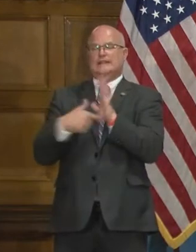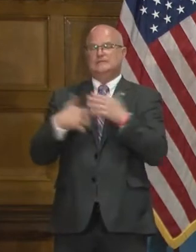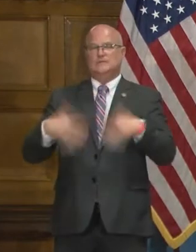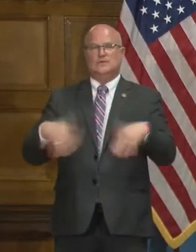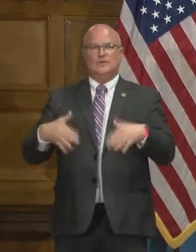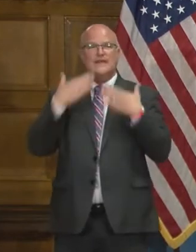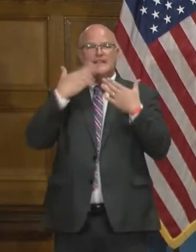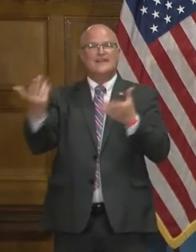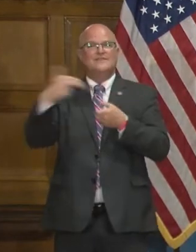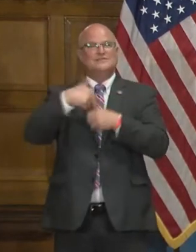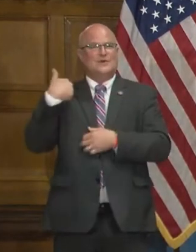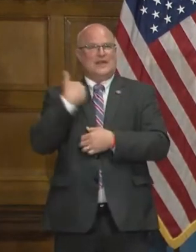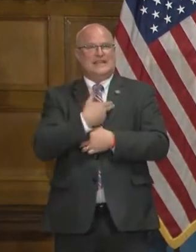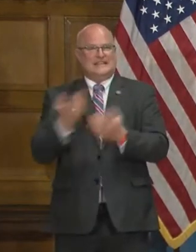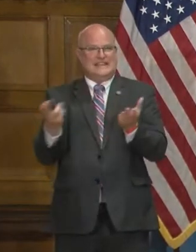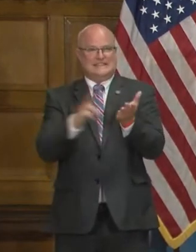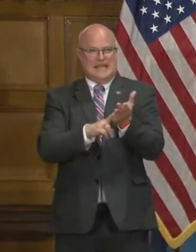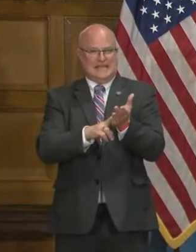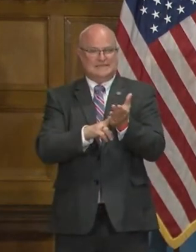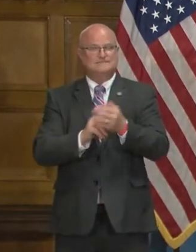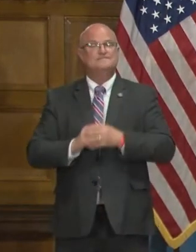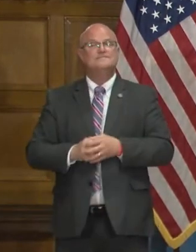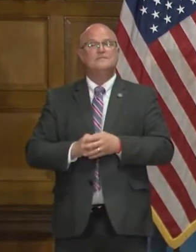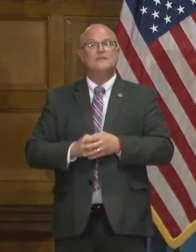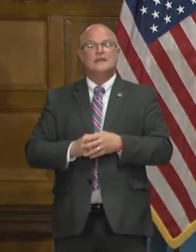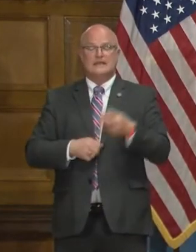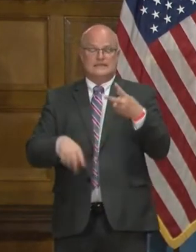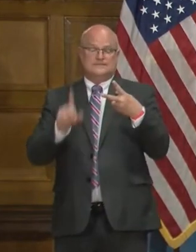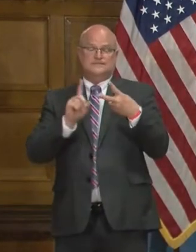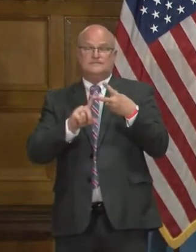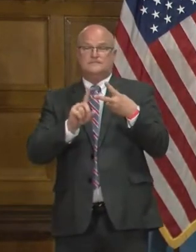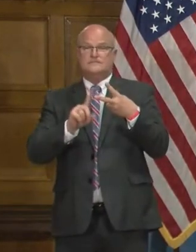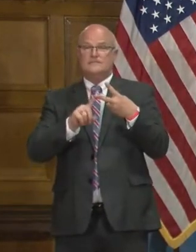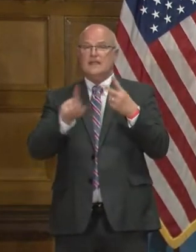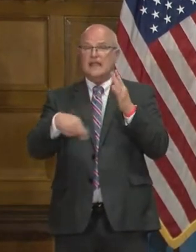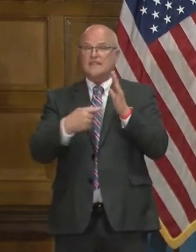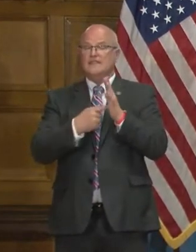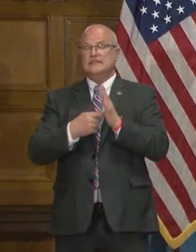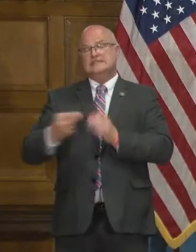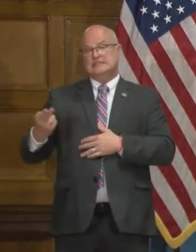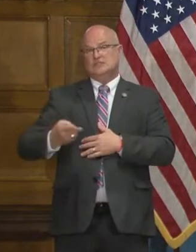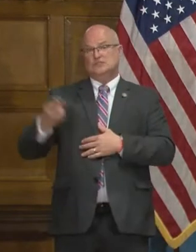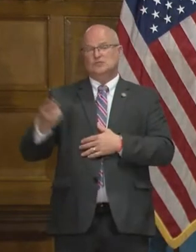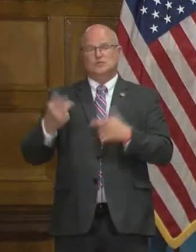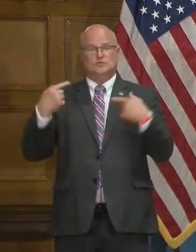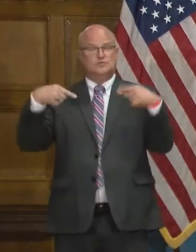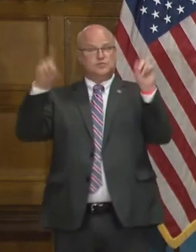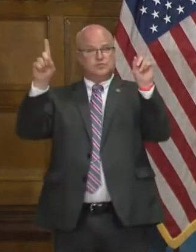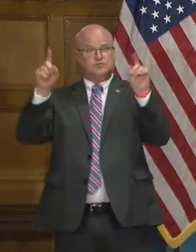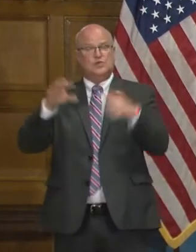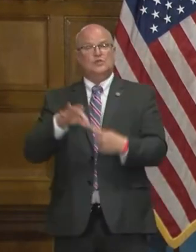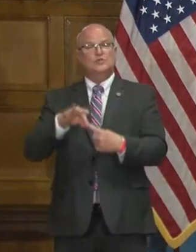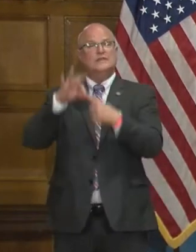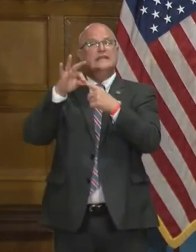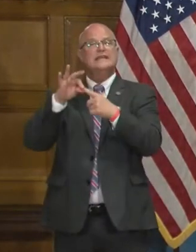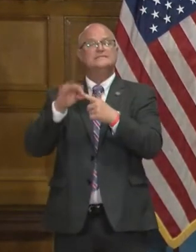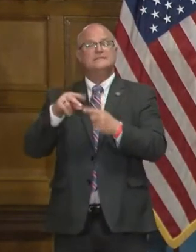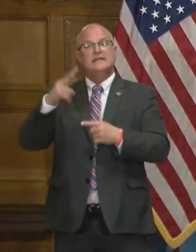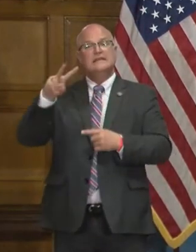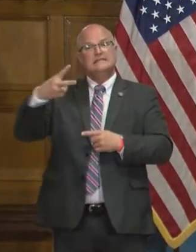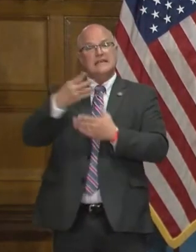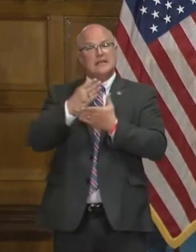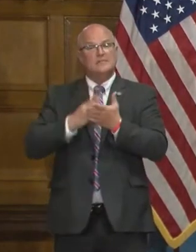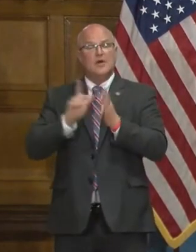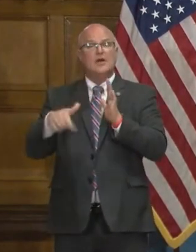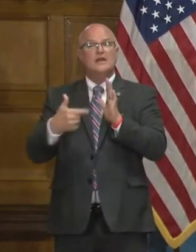and thanks for being here for this signing. The second part, and this is historic and unique, the second part